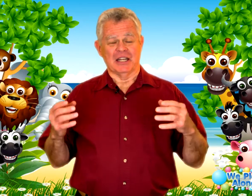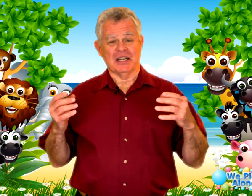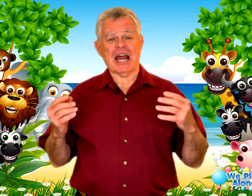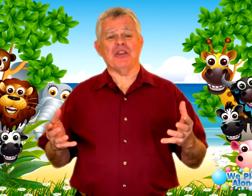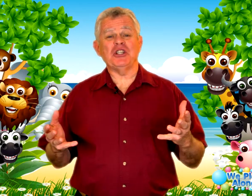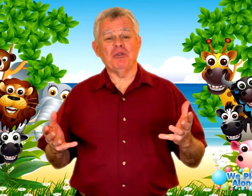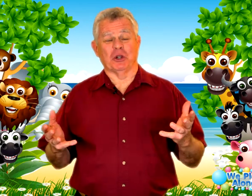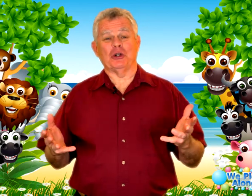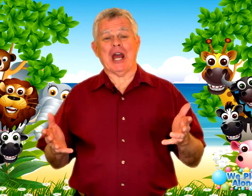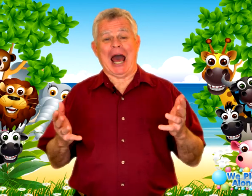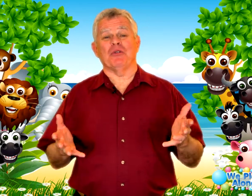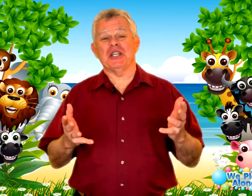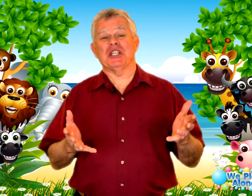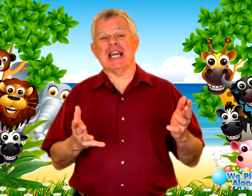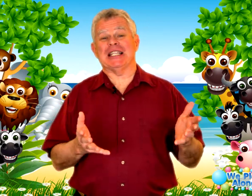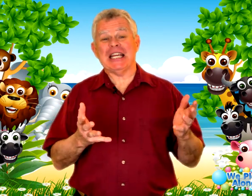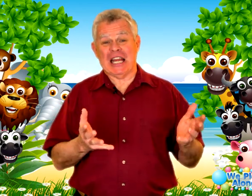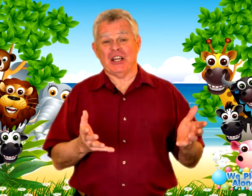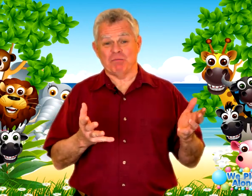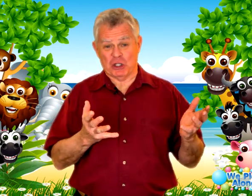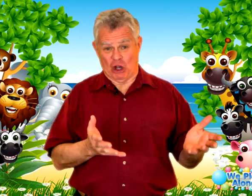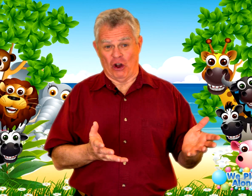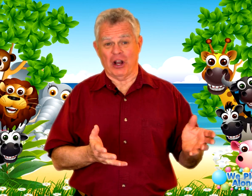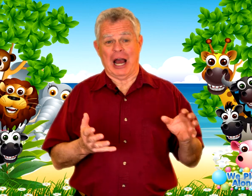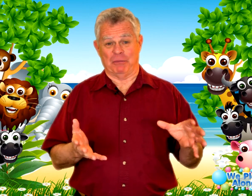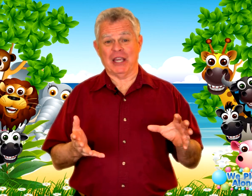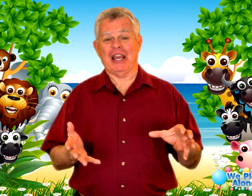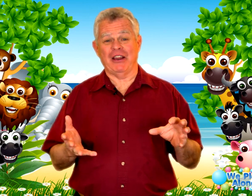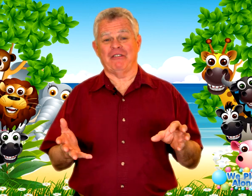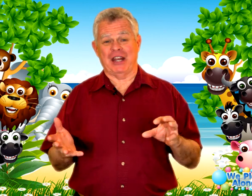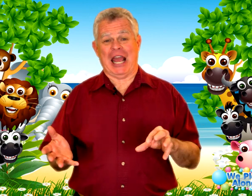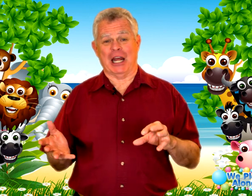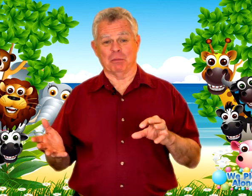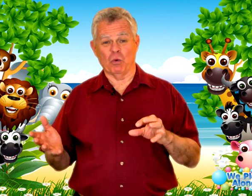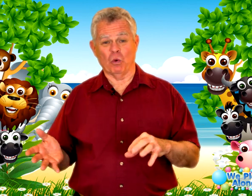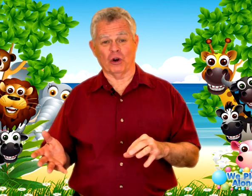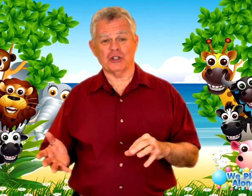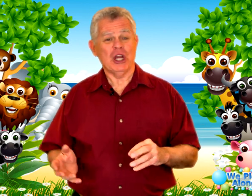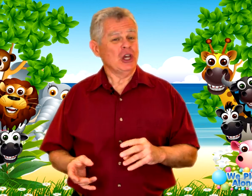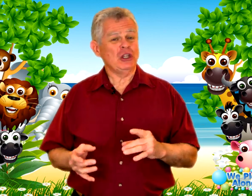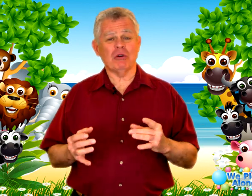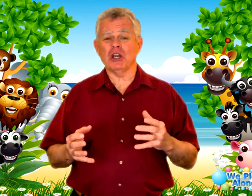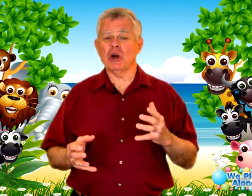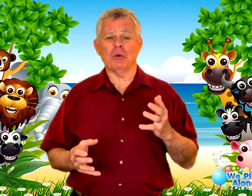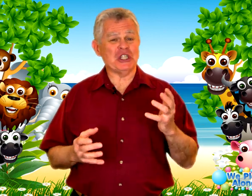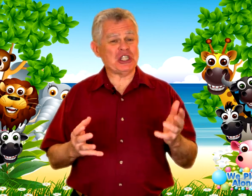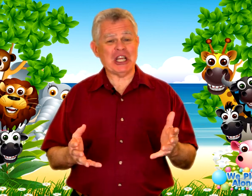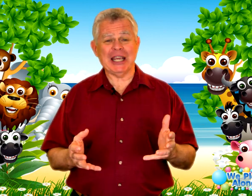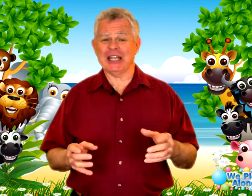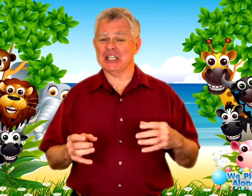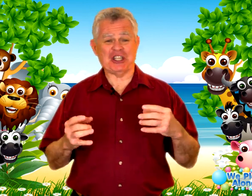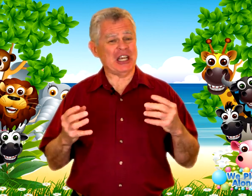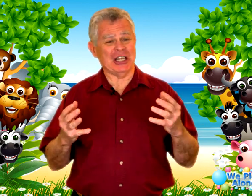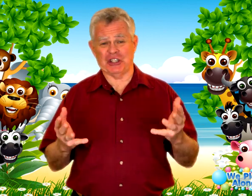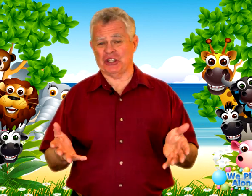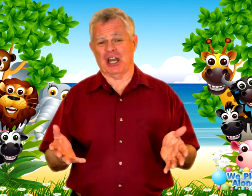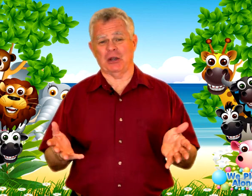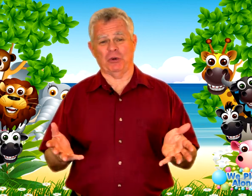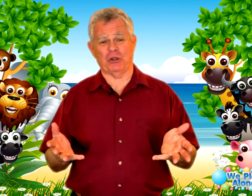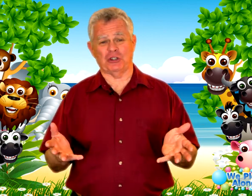Now that you've learned how this guessing game song, I'm thinking of an animal works. You can go and sing it and sing it and sign it with your